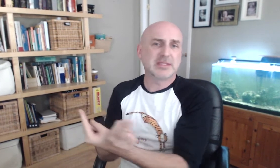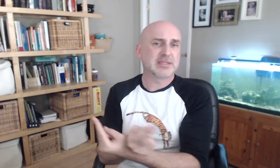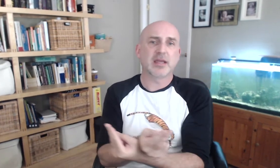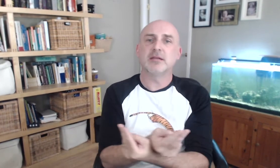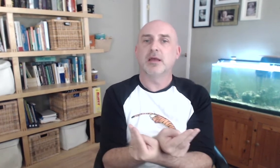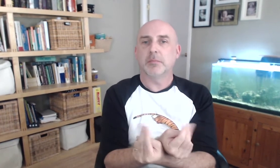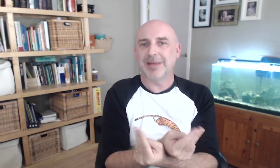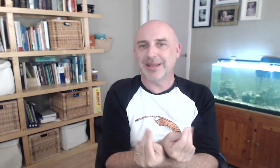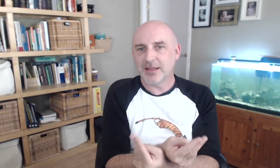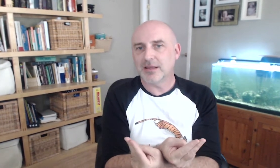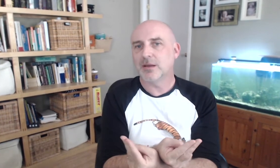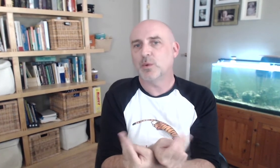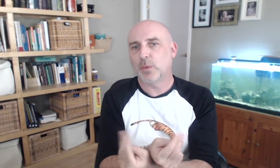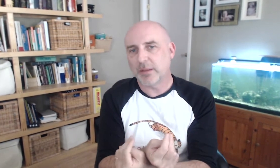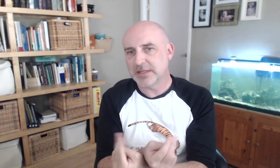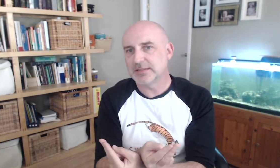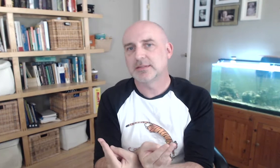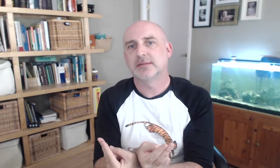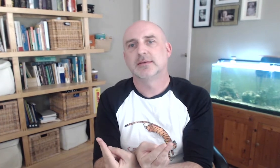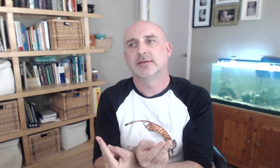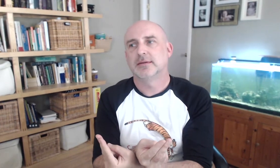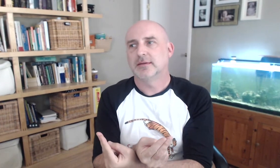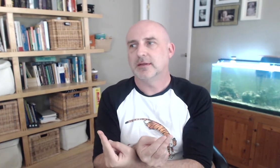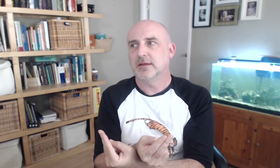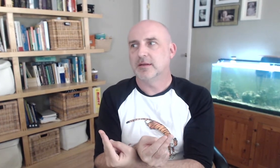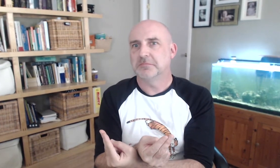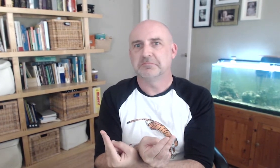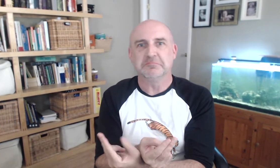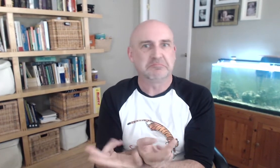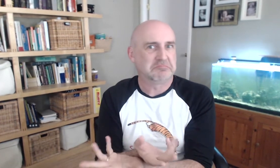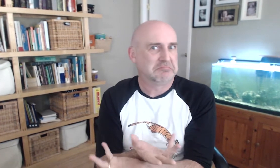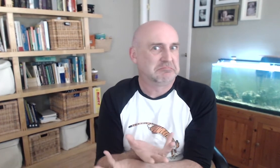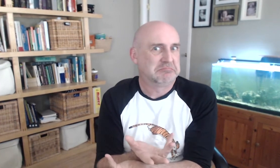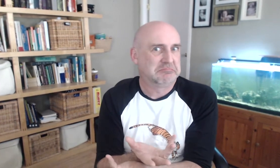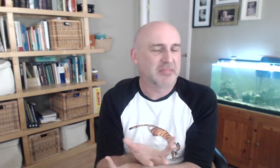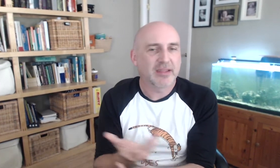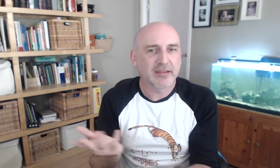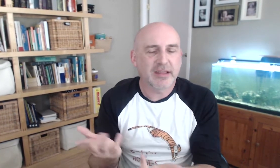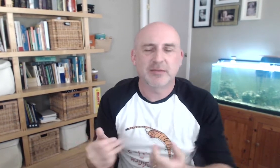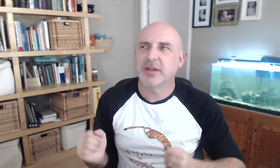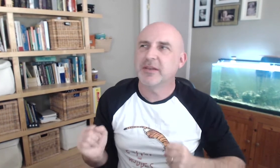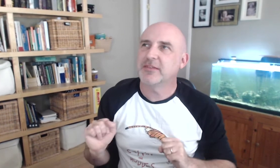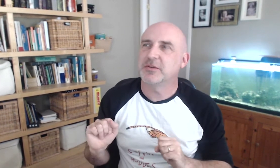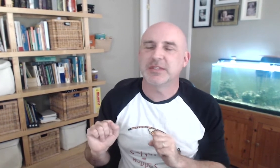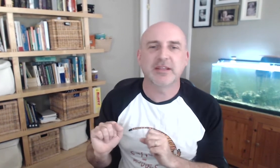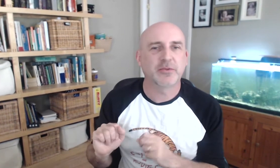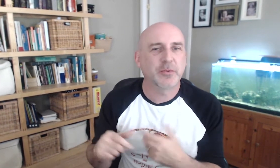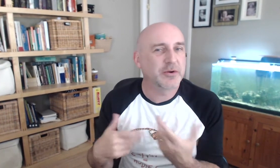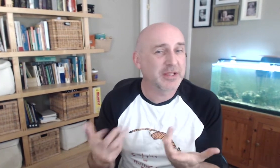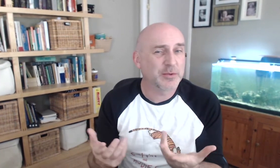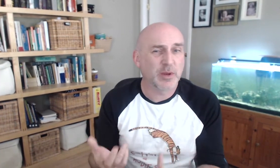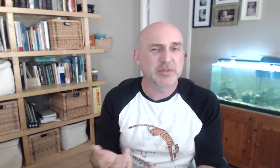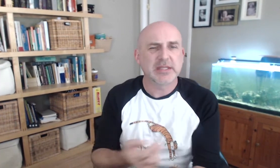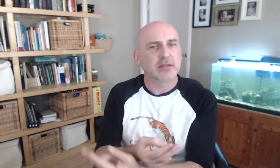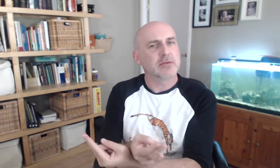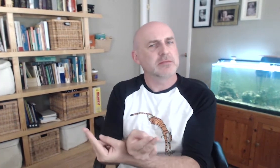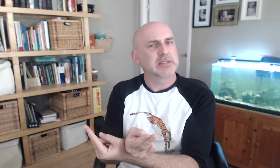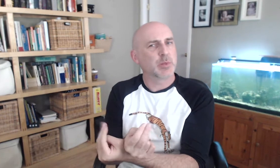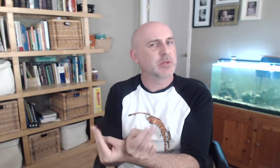sign, bunny, rabbit. I can try and think if there's any other word it could represent. No, that's pretty much